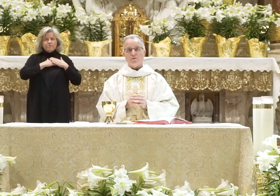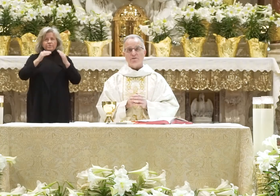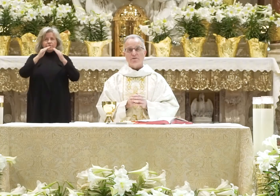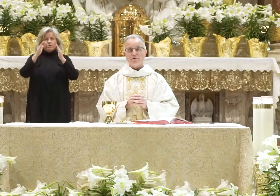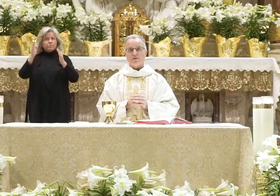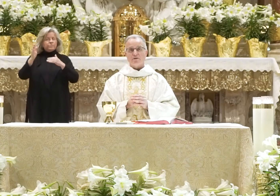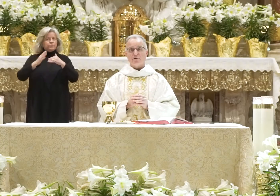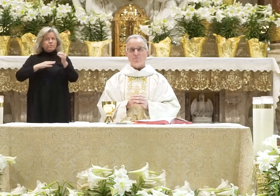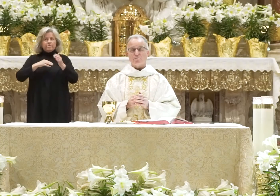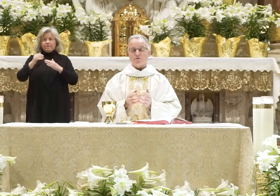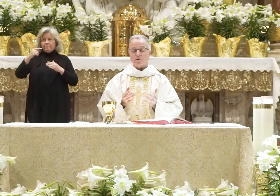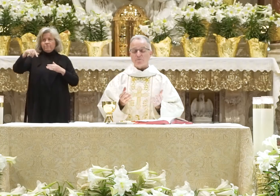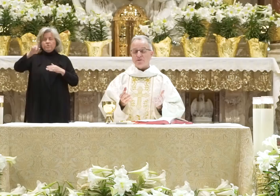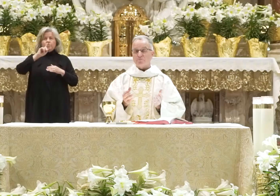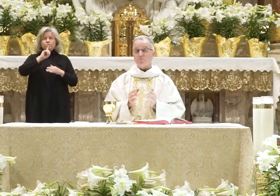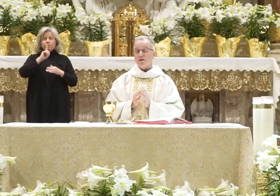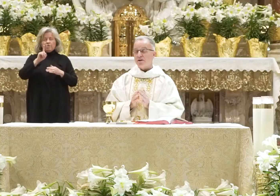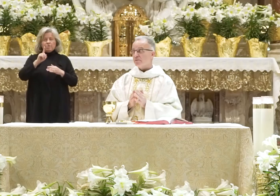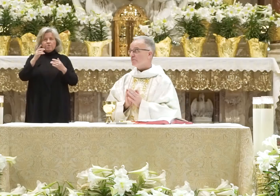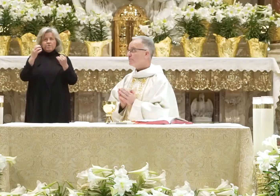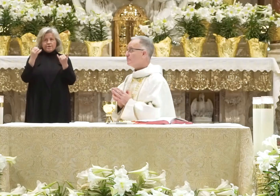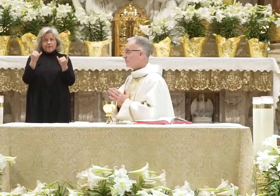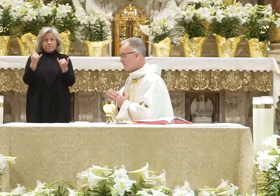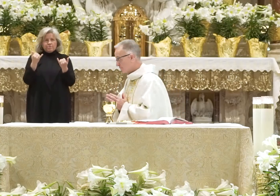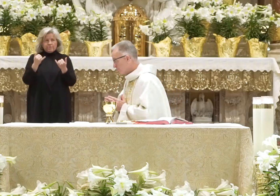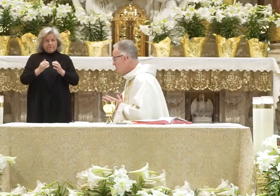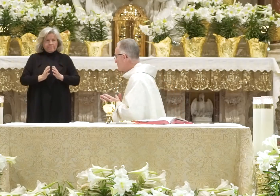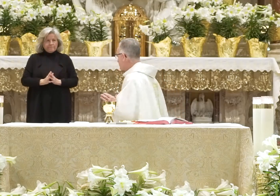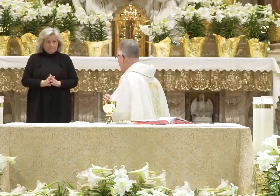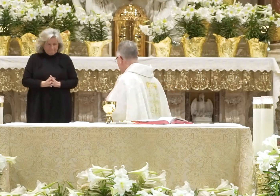this moment. We share that peace with one another.